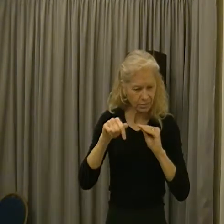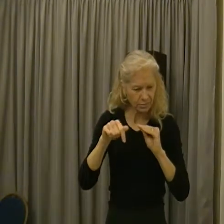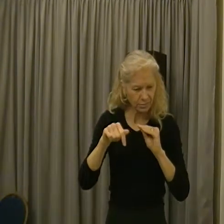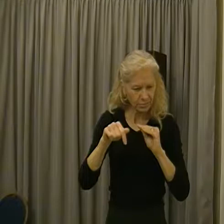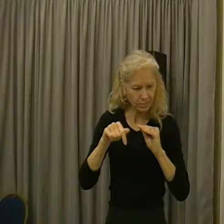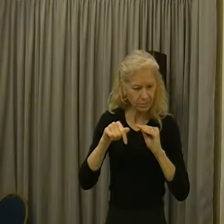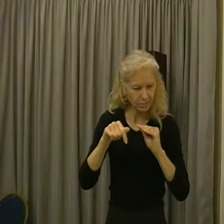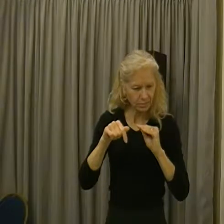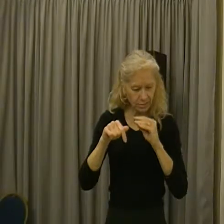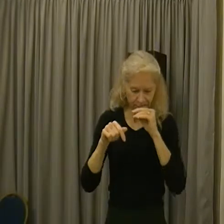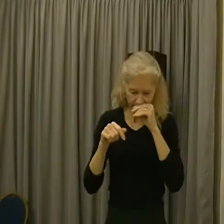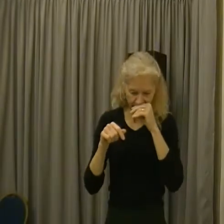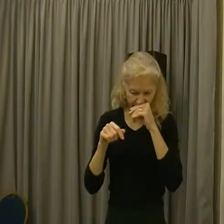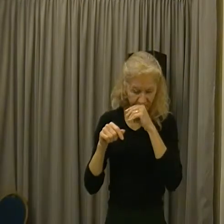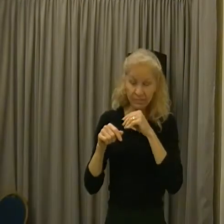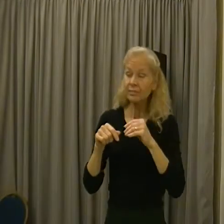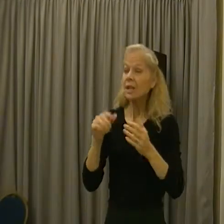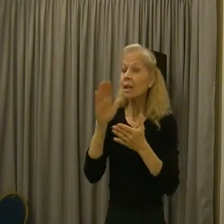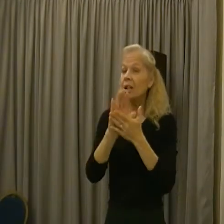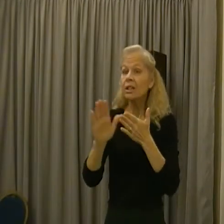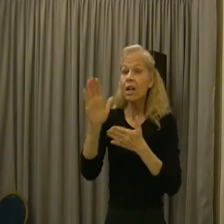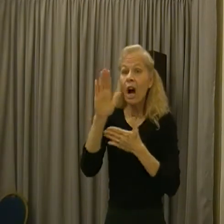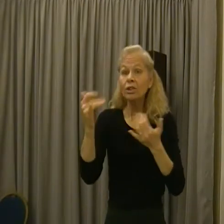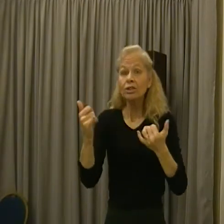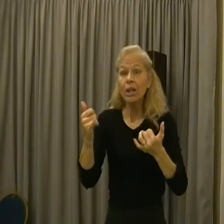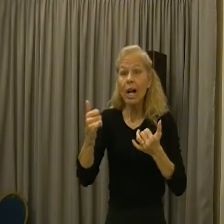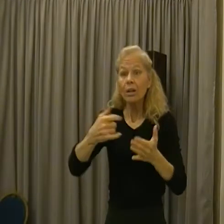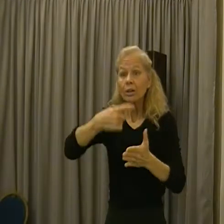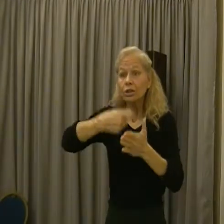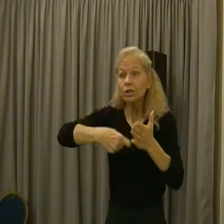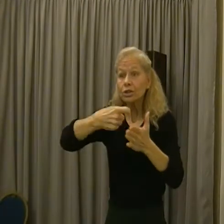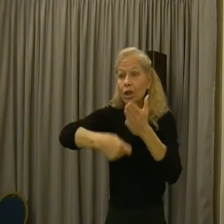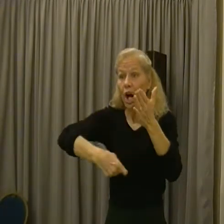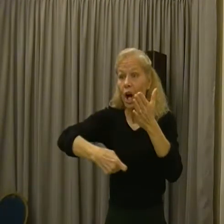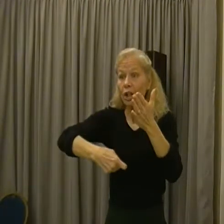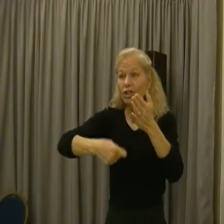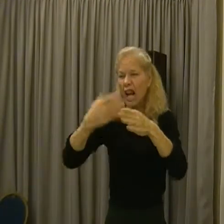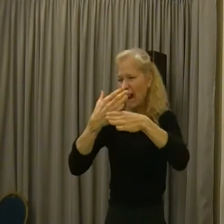year for tuition fees and room and board.